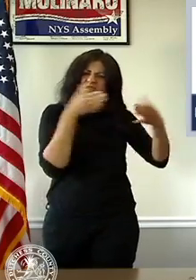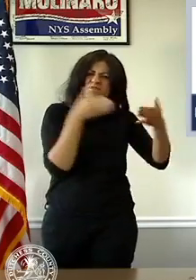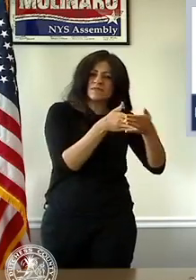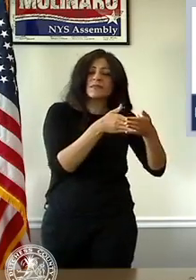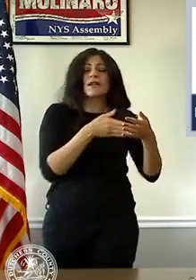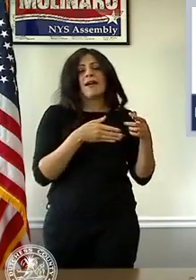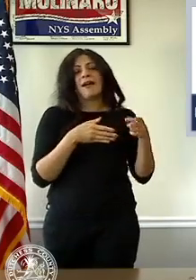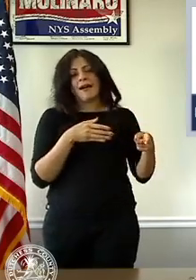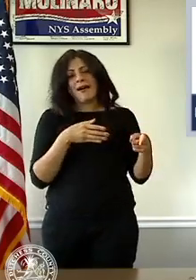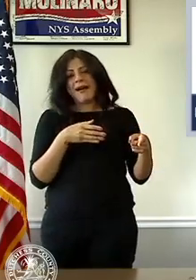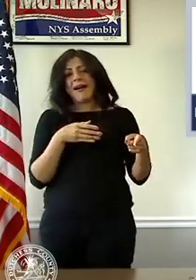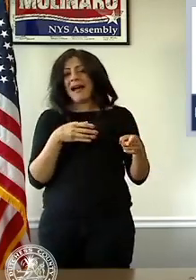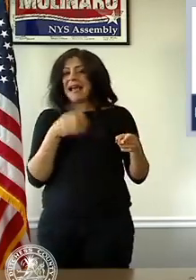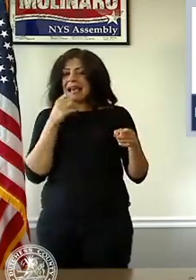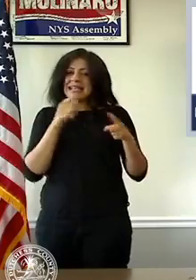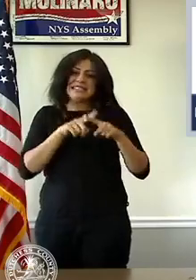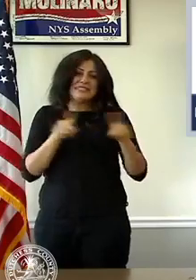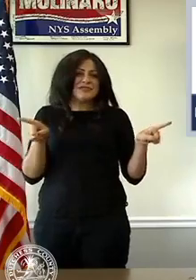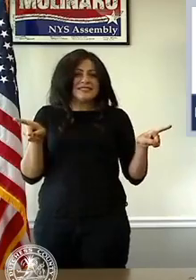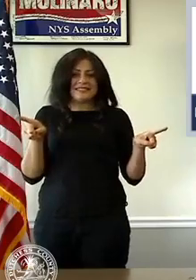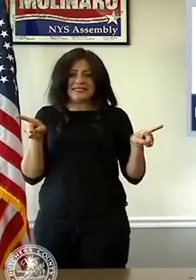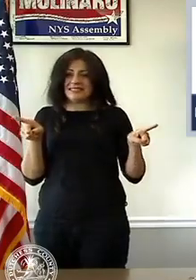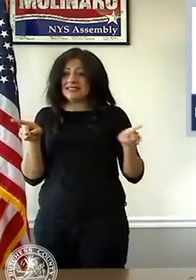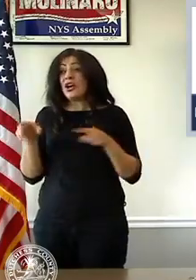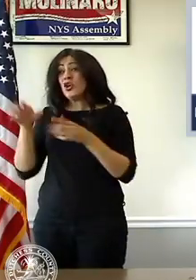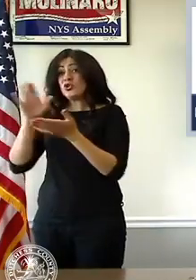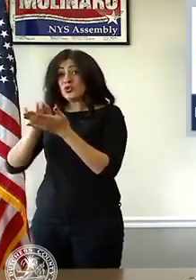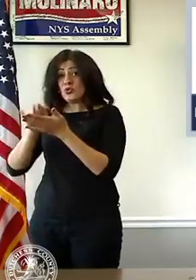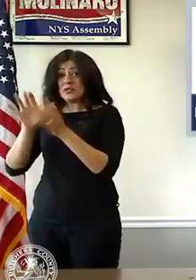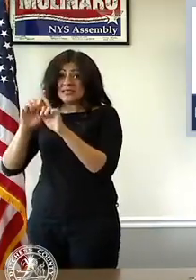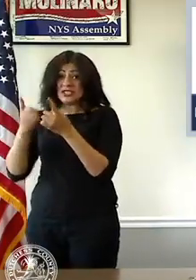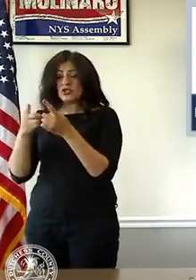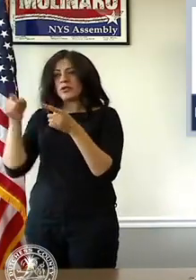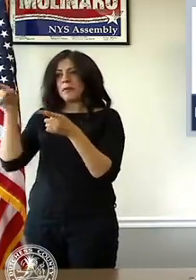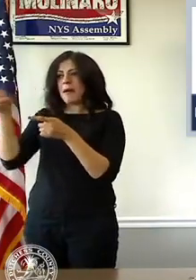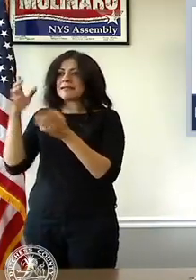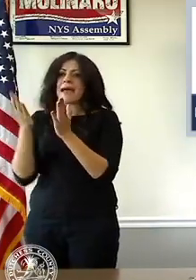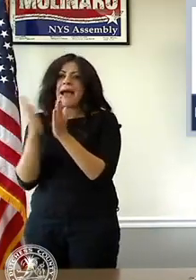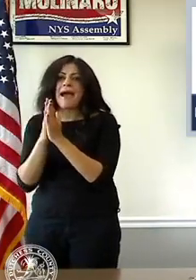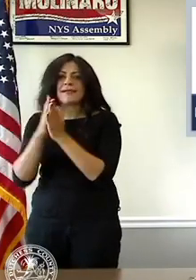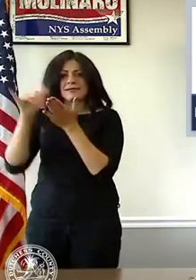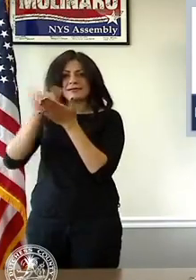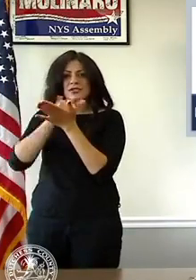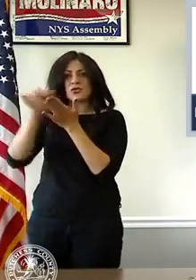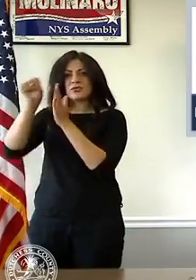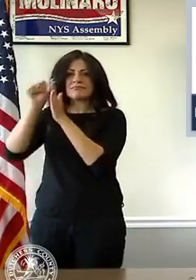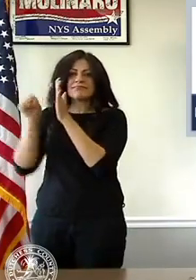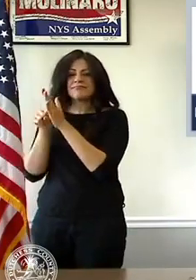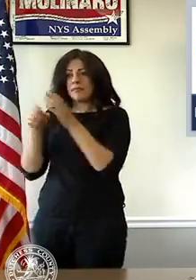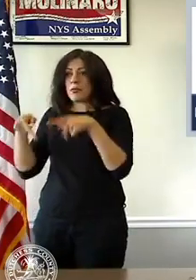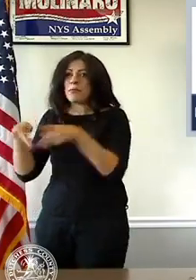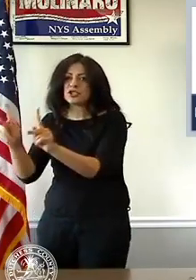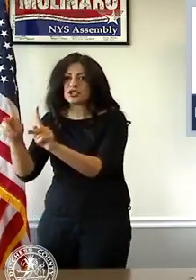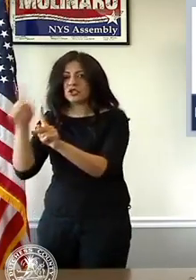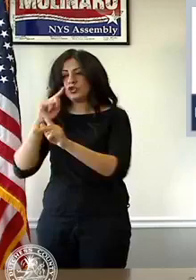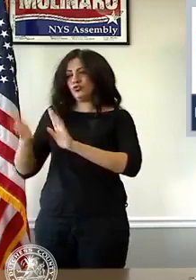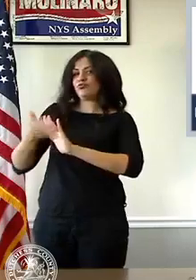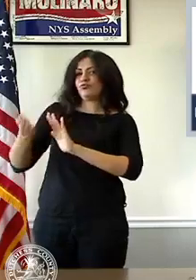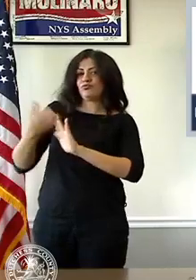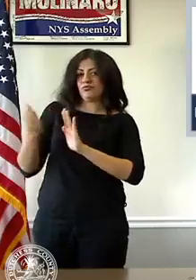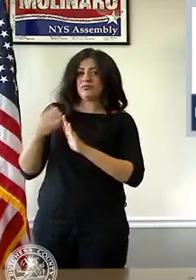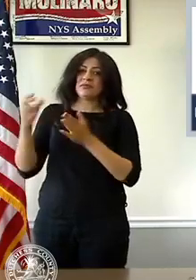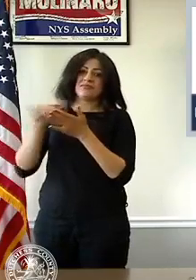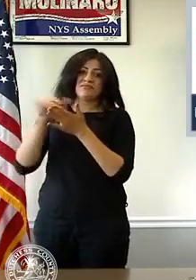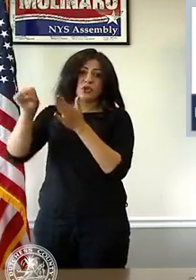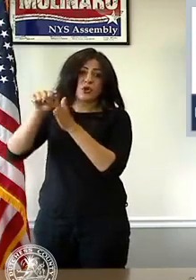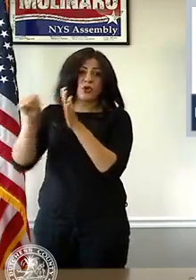certified and permitted as a graduation, meaning a school district, a school building has to ask the state of New York to function in the state of New York. And school districts